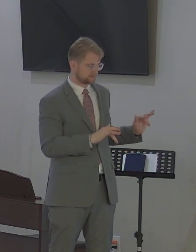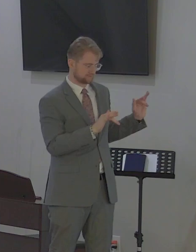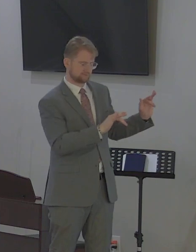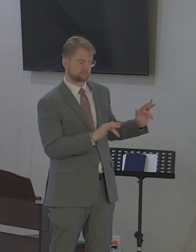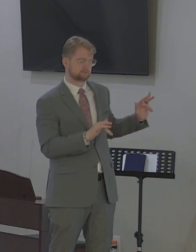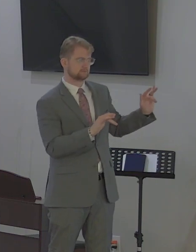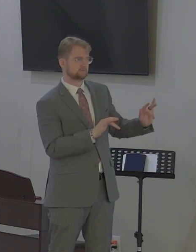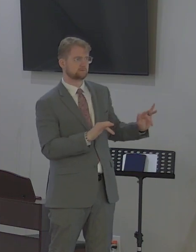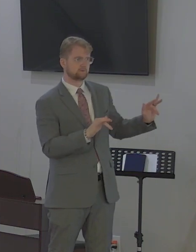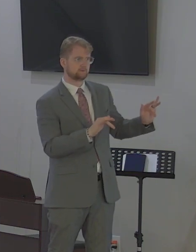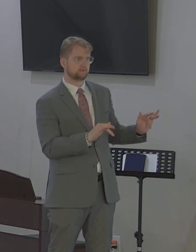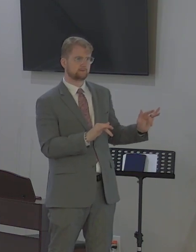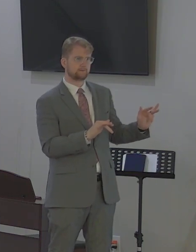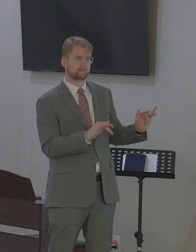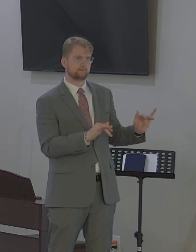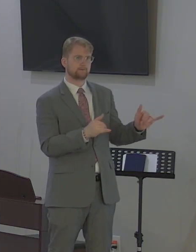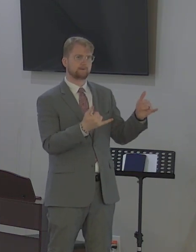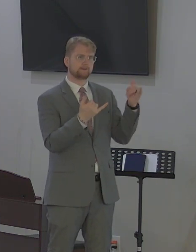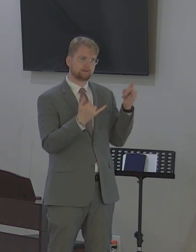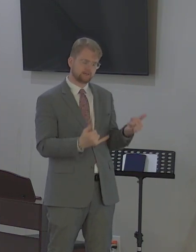Now, the Bible said,